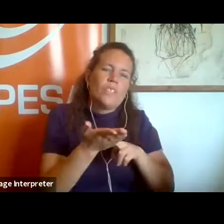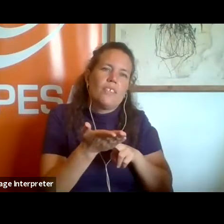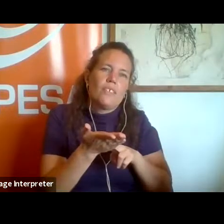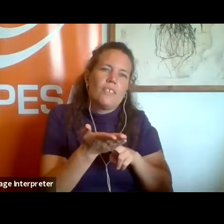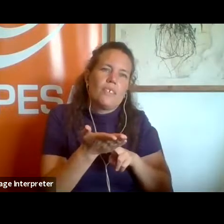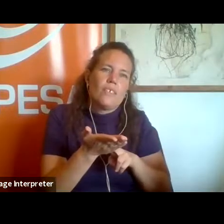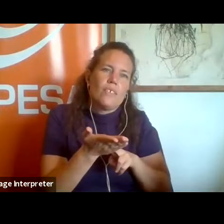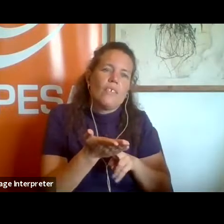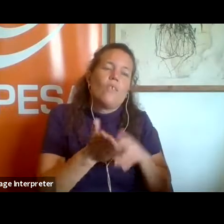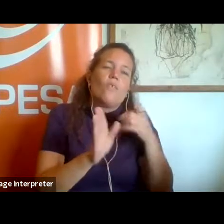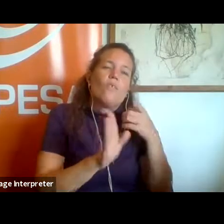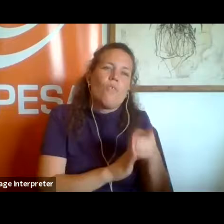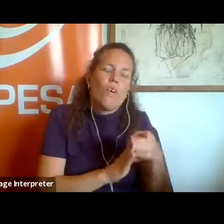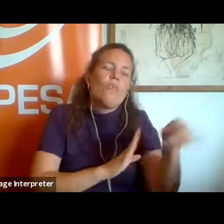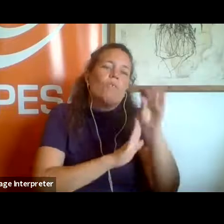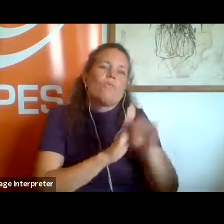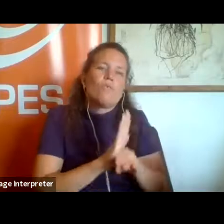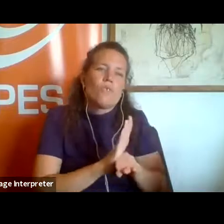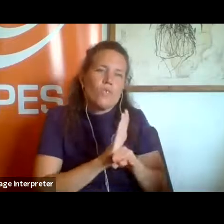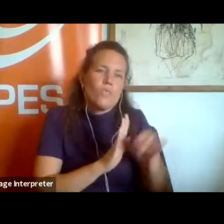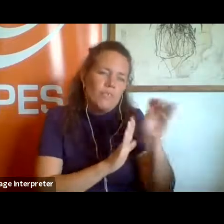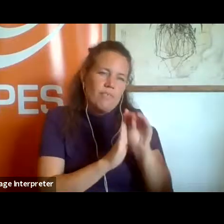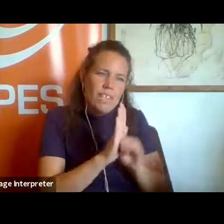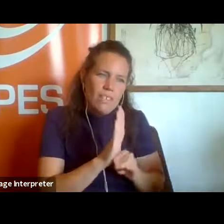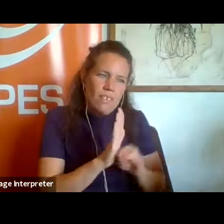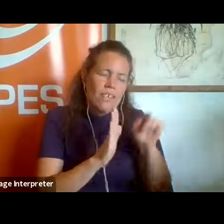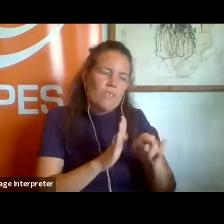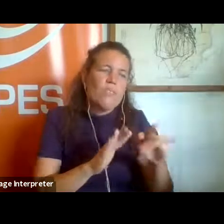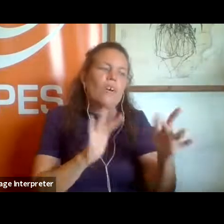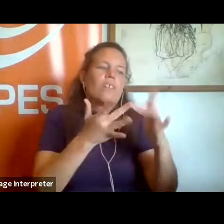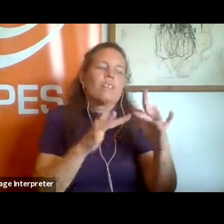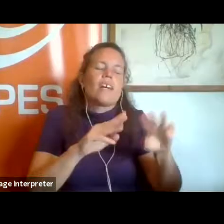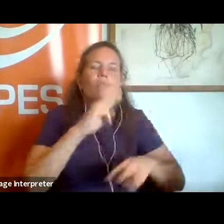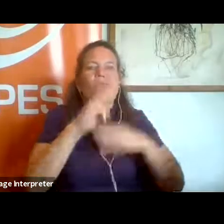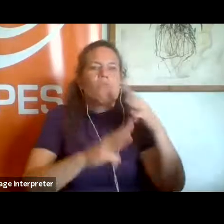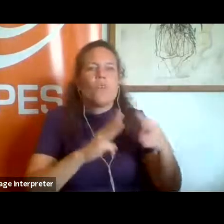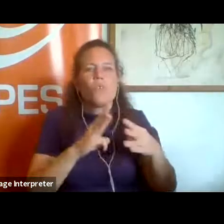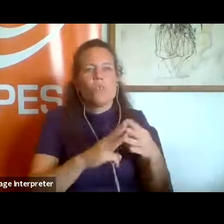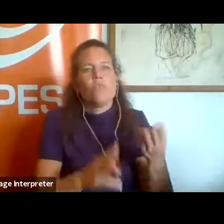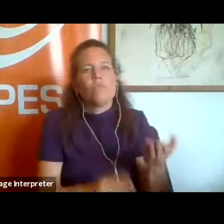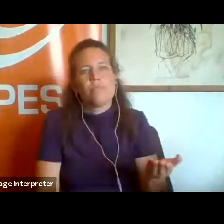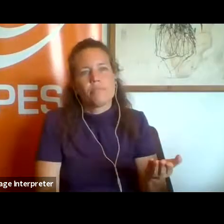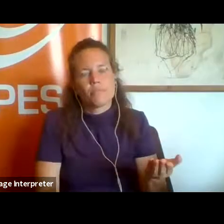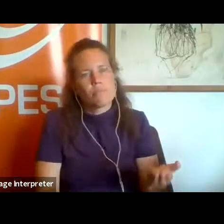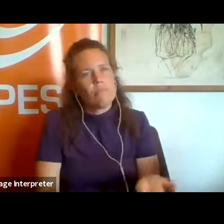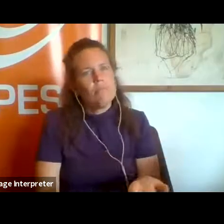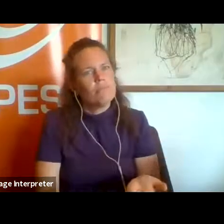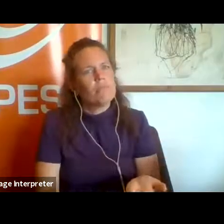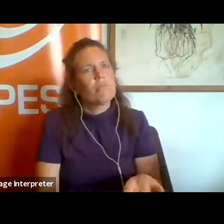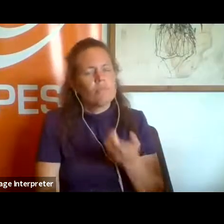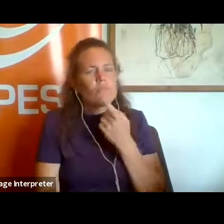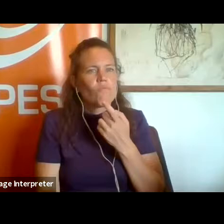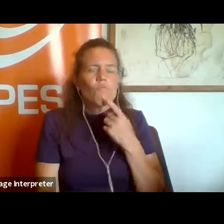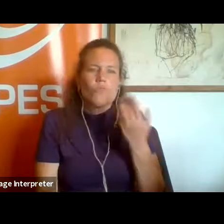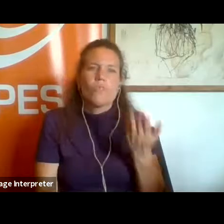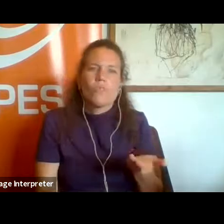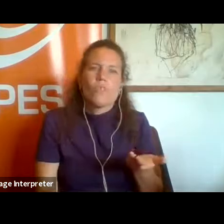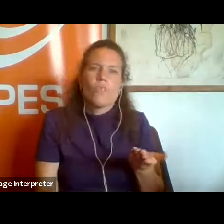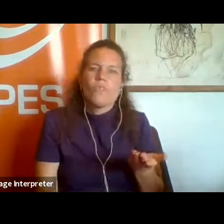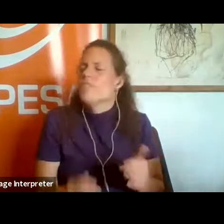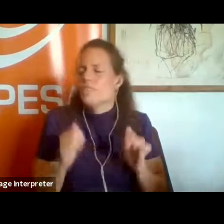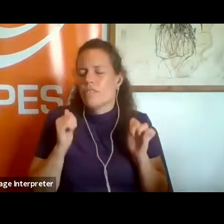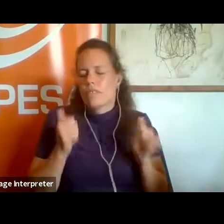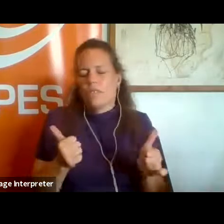it comes to the rules and regulations that apply in the cyber world. Obviously, I think it'd be great if we could